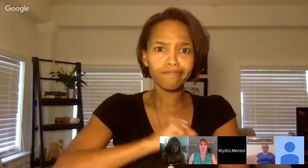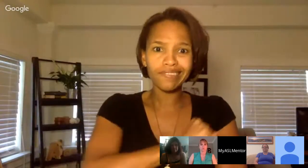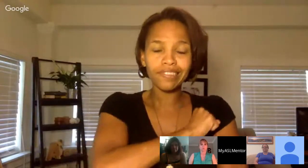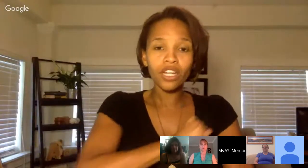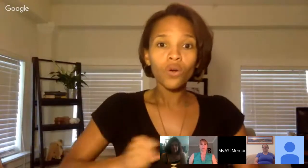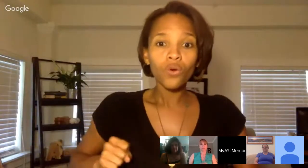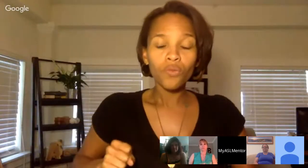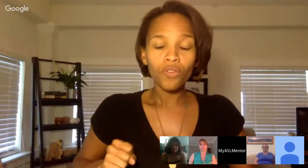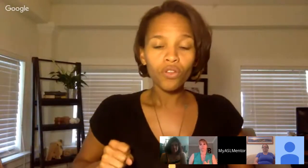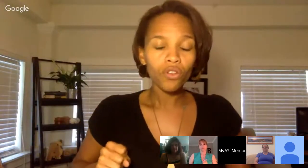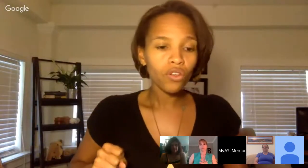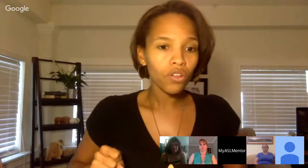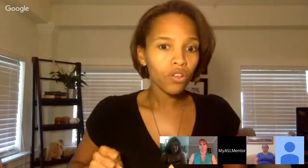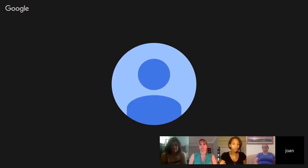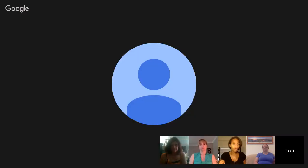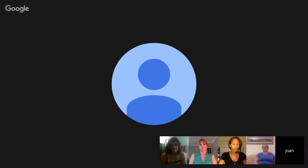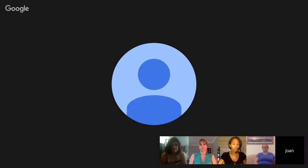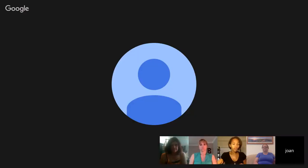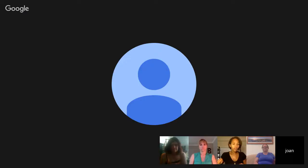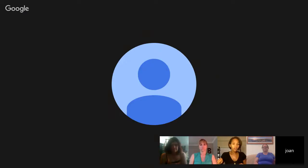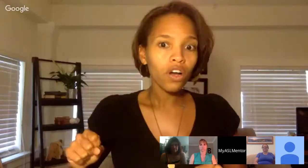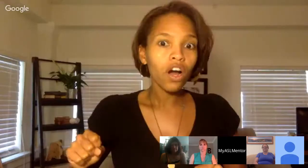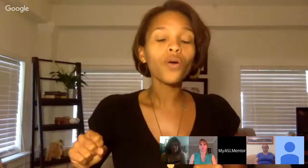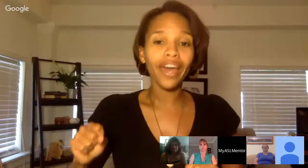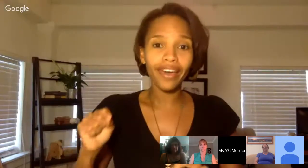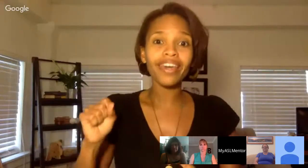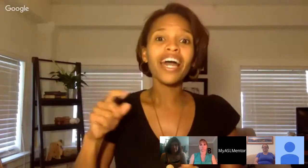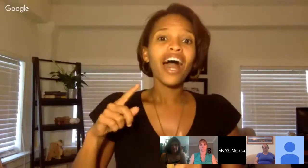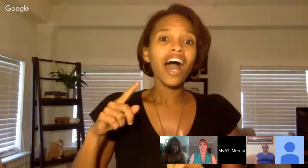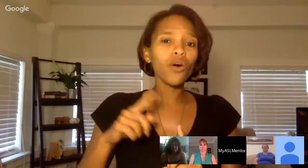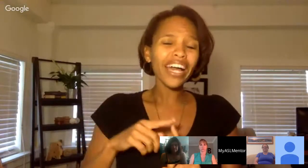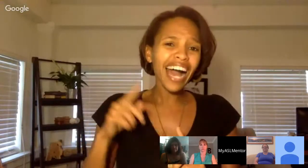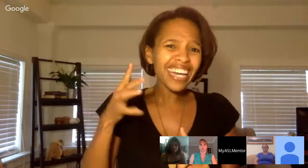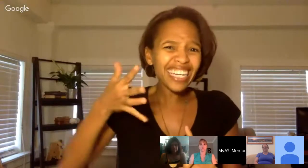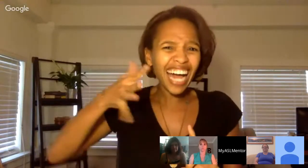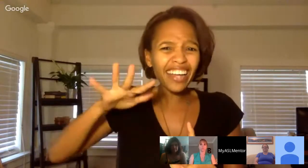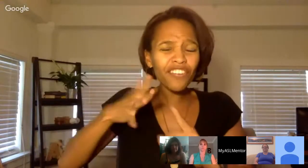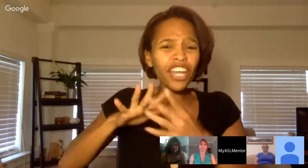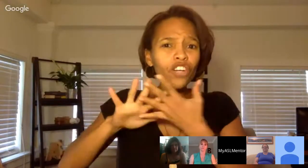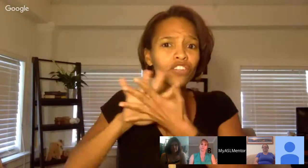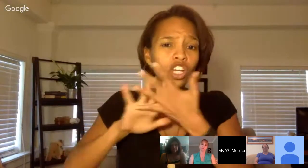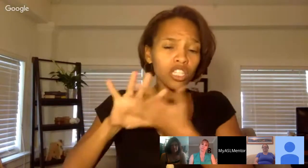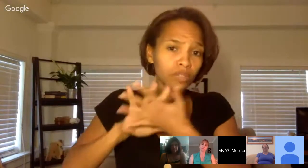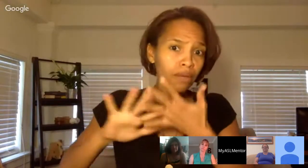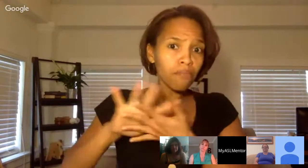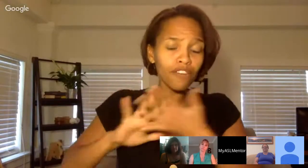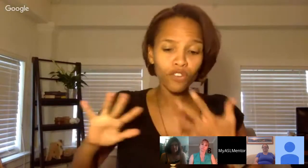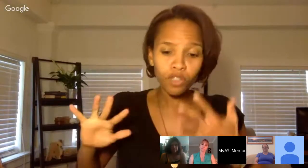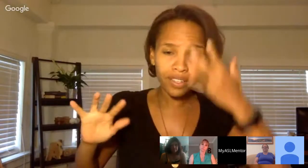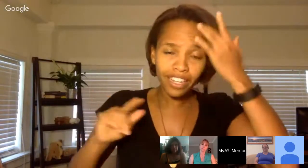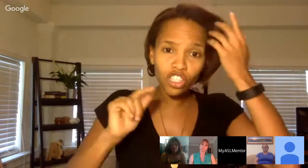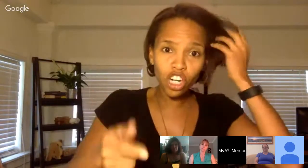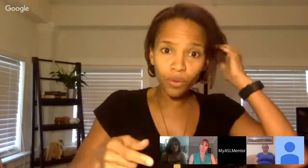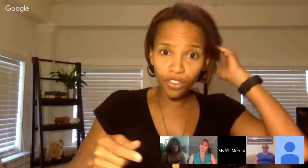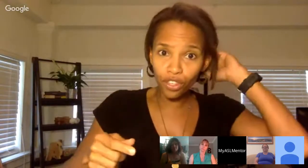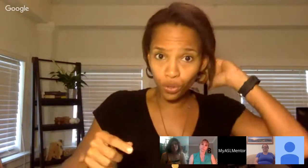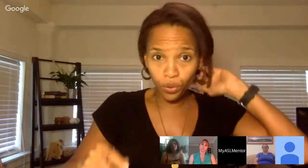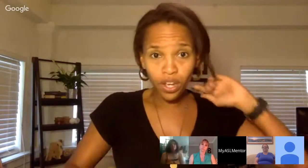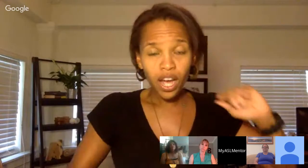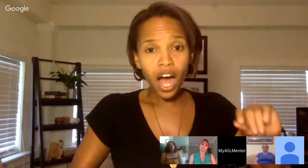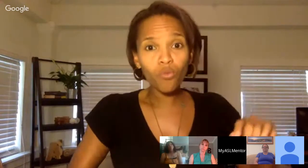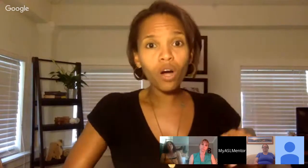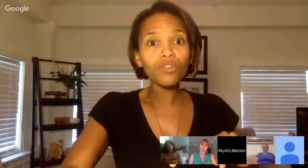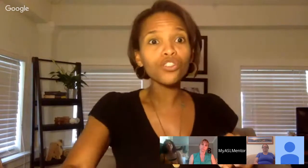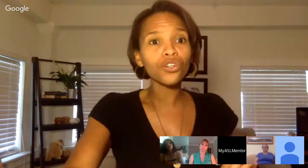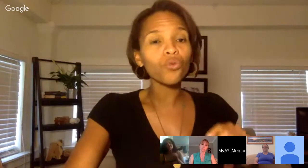Okay. I'm trying to log on my phone. Okay, I can kind of hear you a little bit muffled, but let's start with